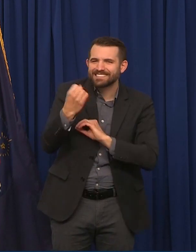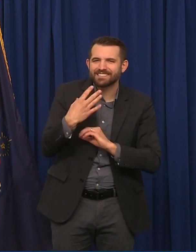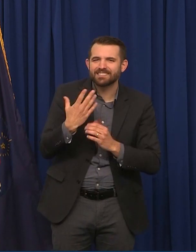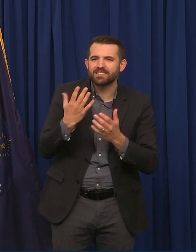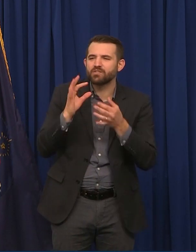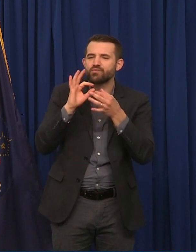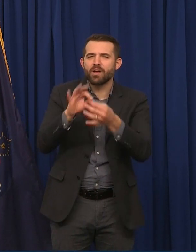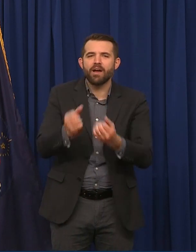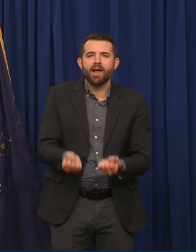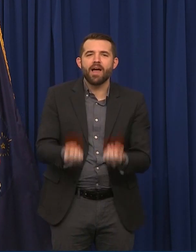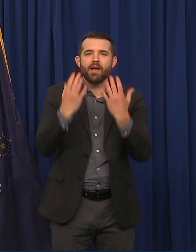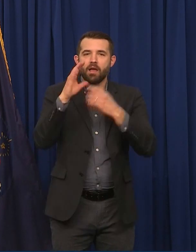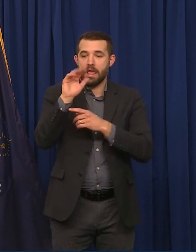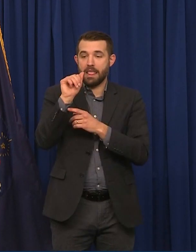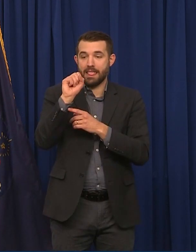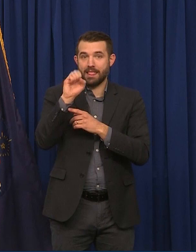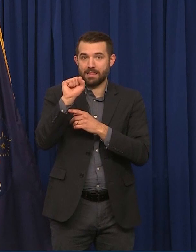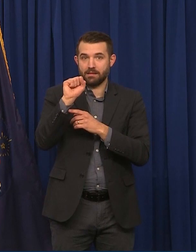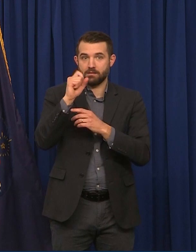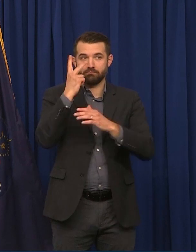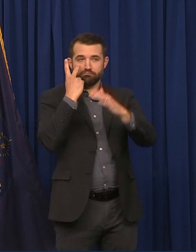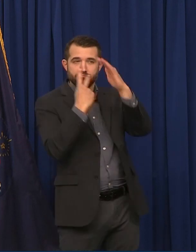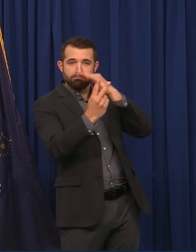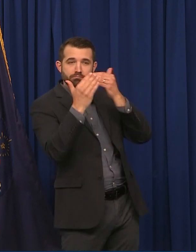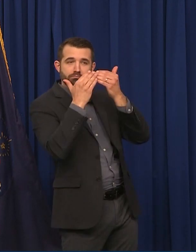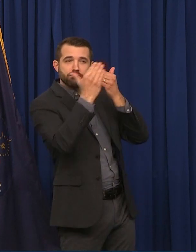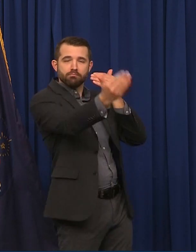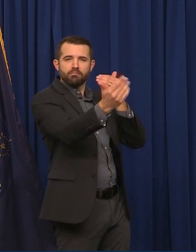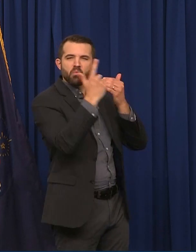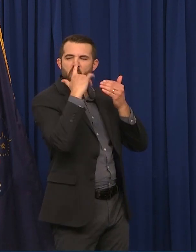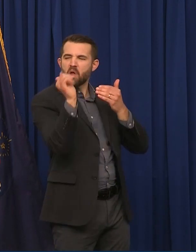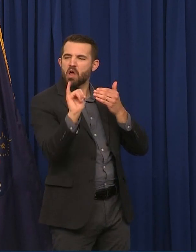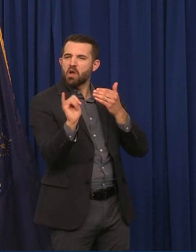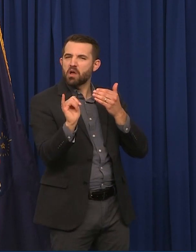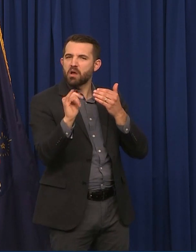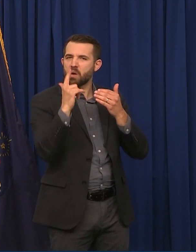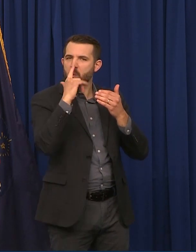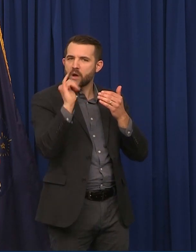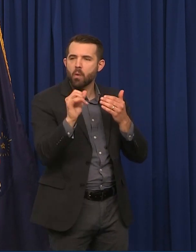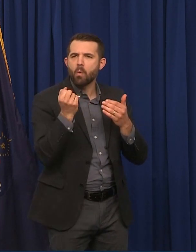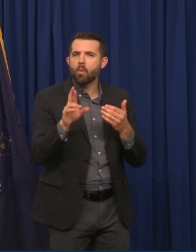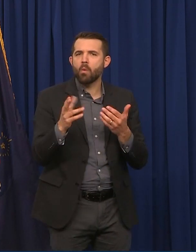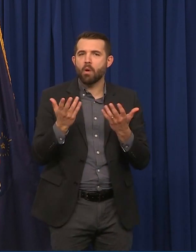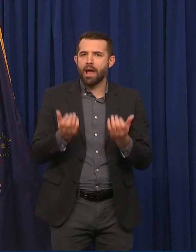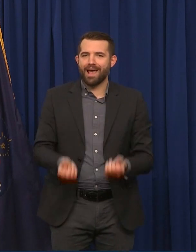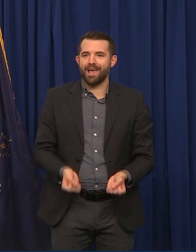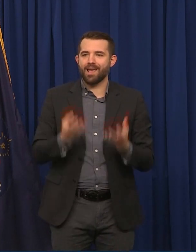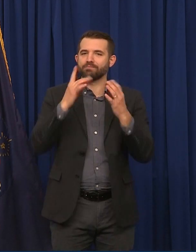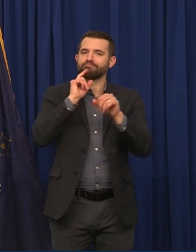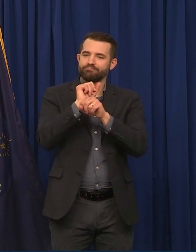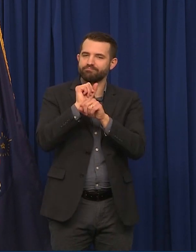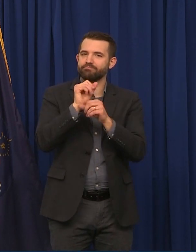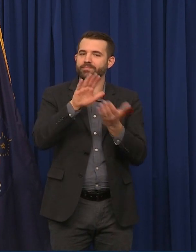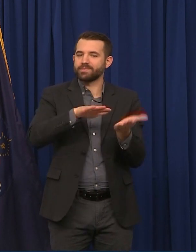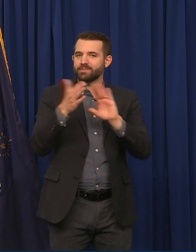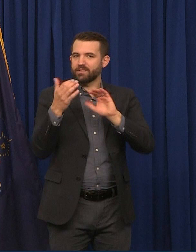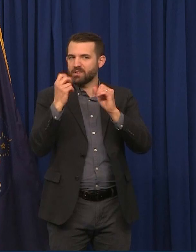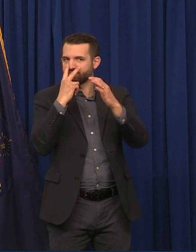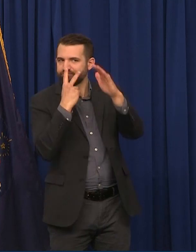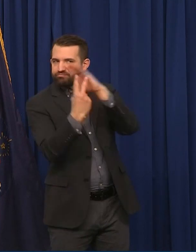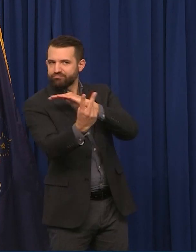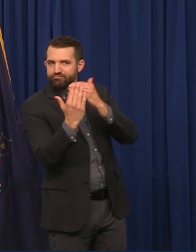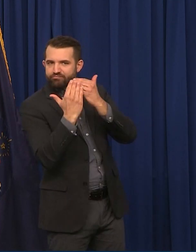could see, or when the curve will flatten, or even the number of deaths that are likely under some of those different